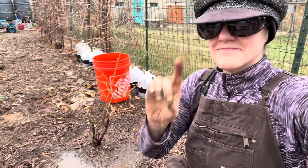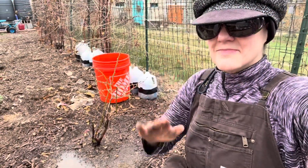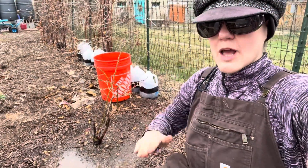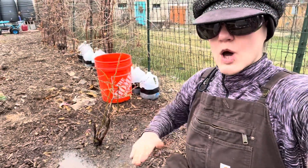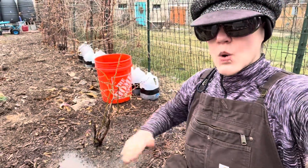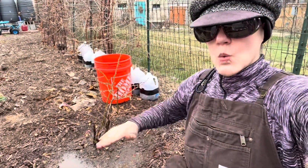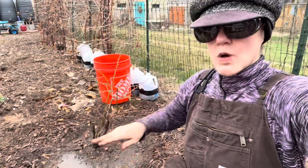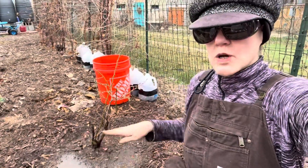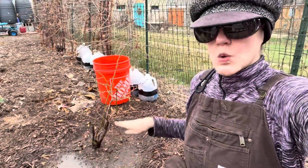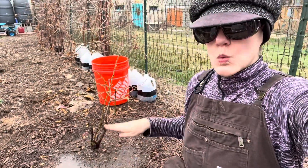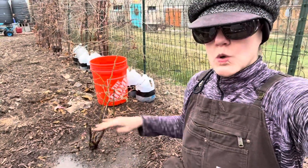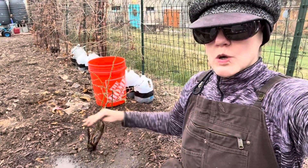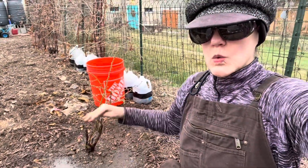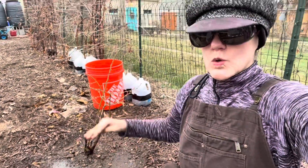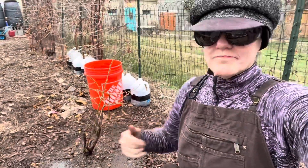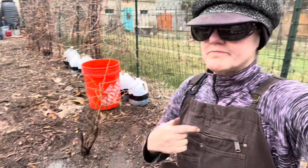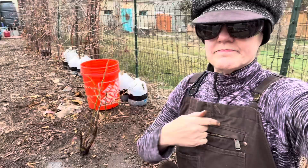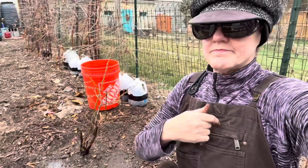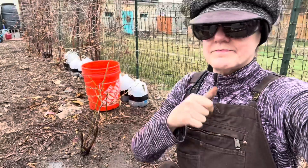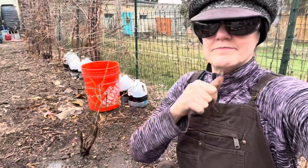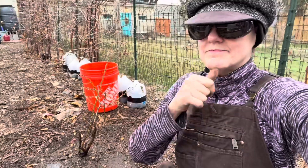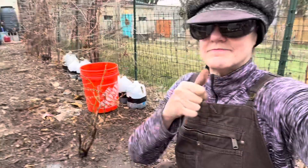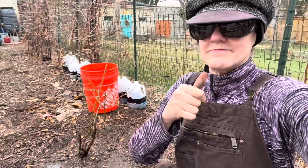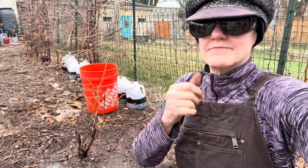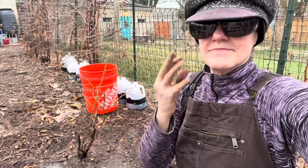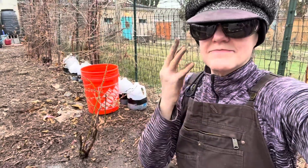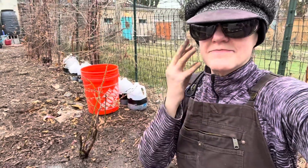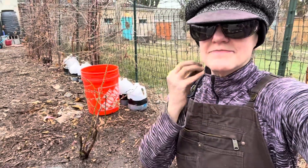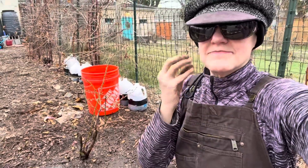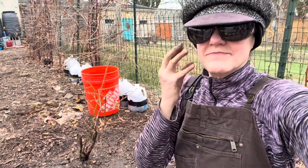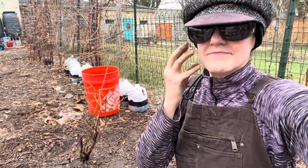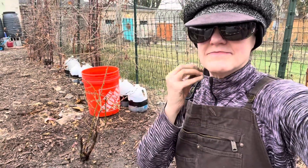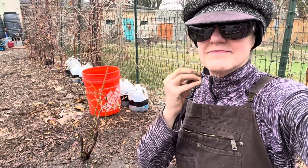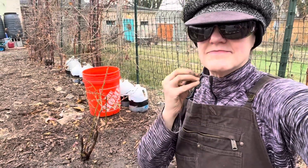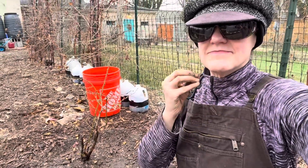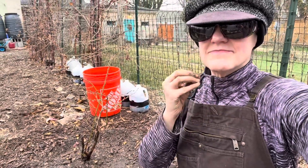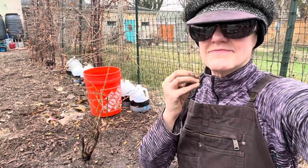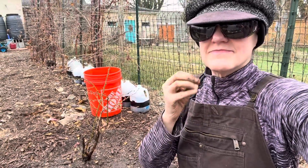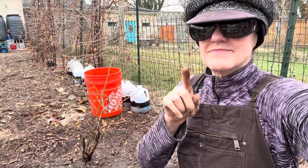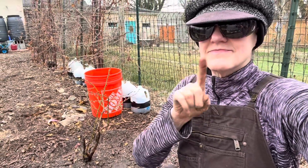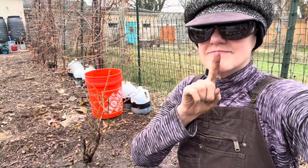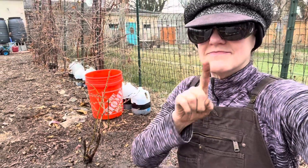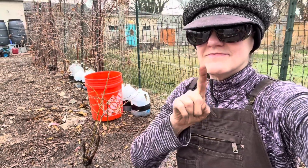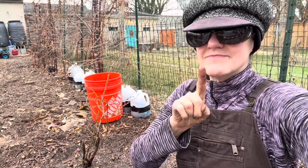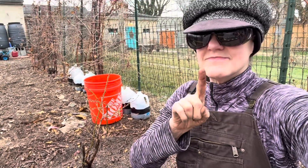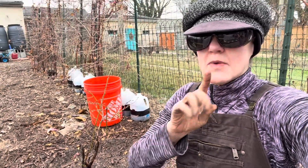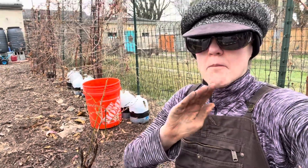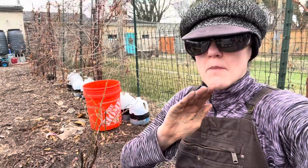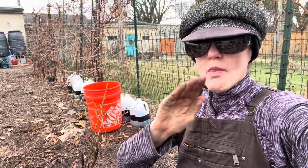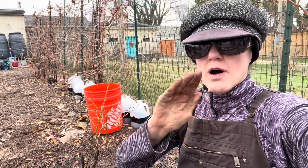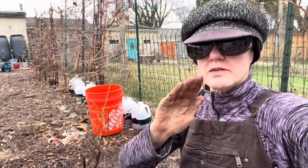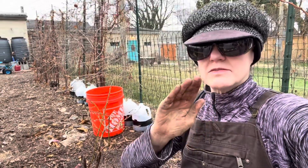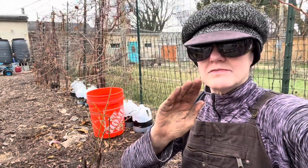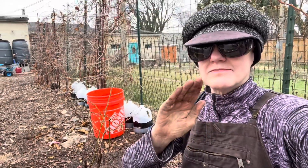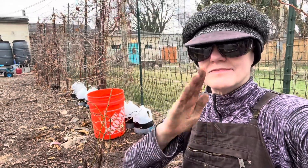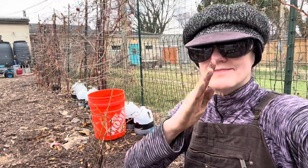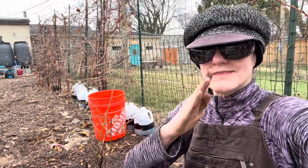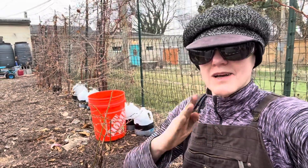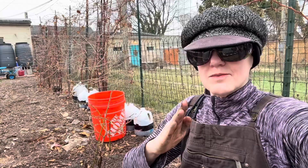I'm not going to put cardboard up against the base. It's been my experience that makes the